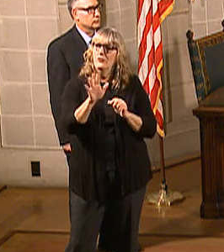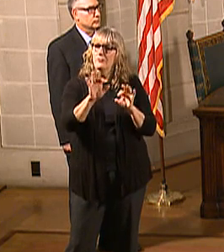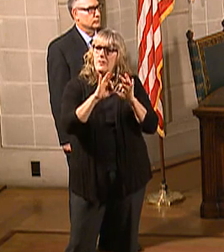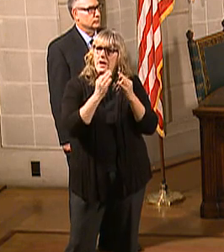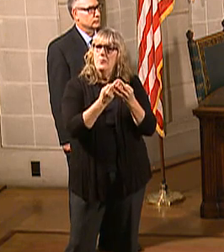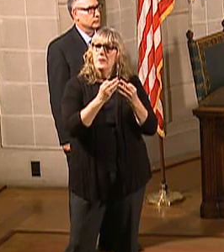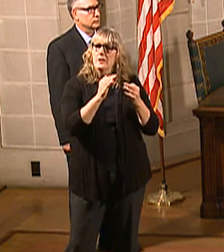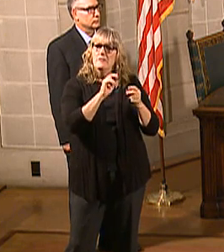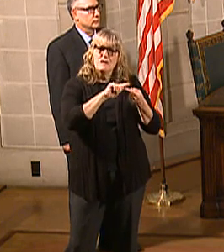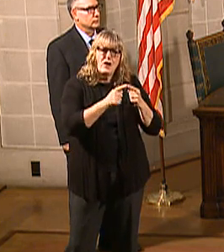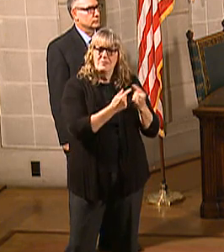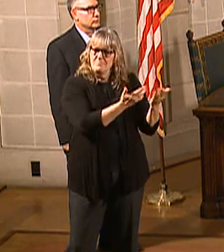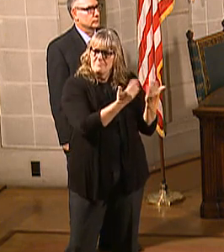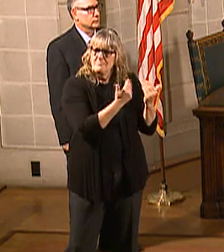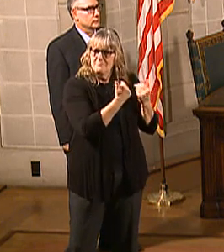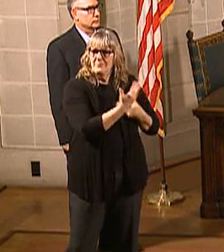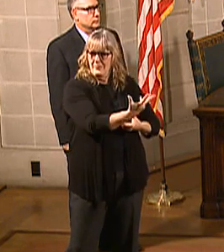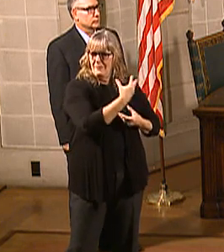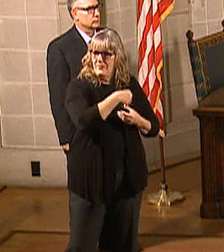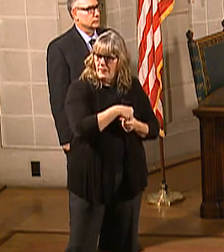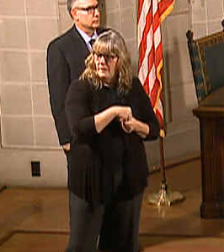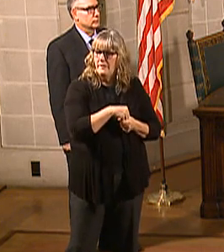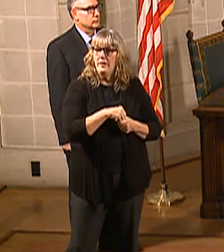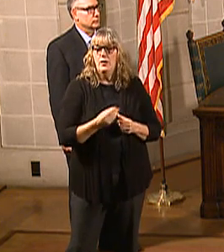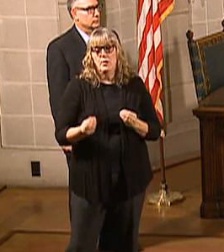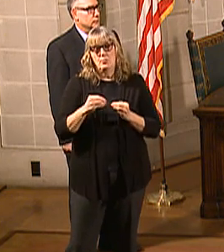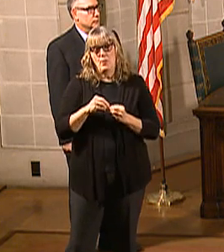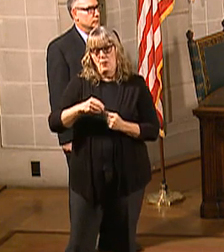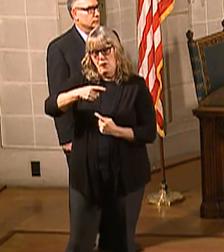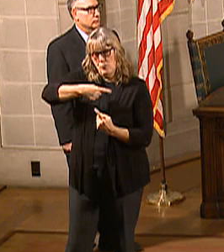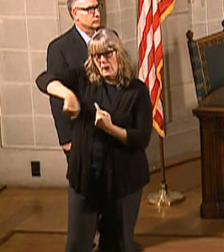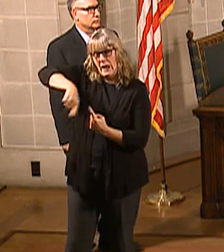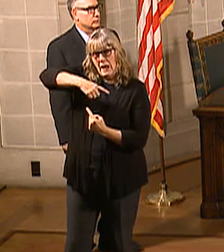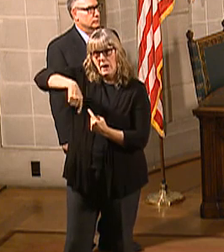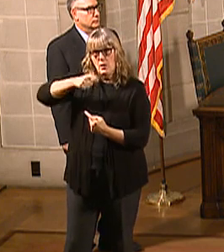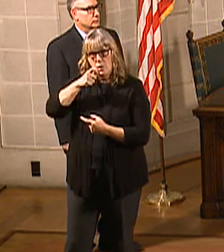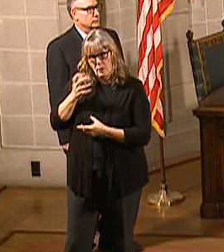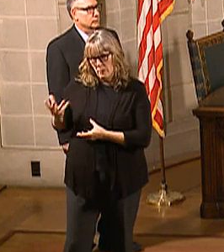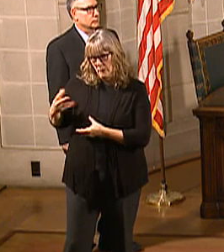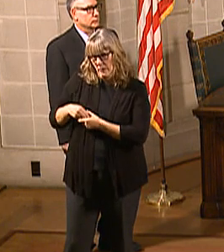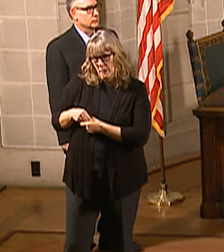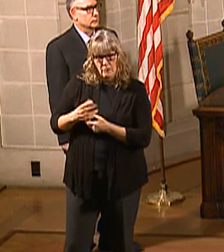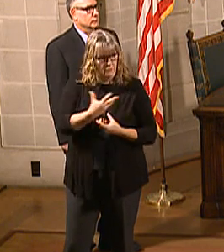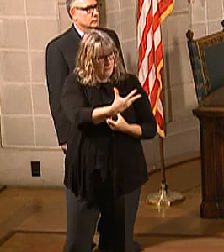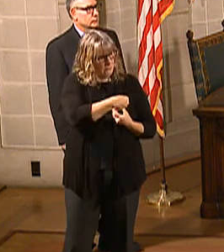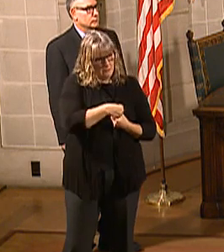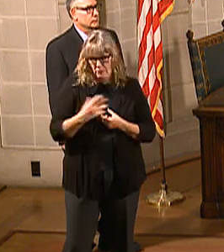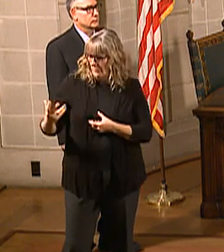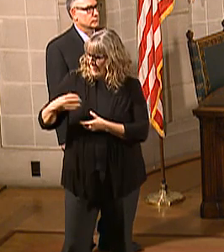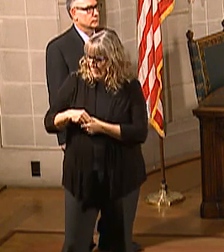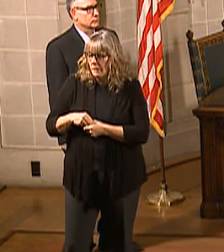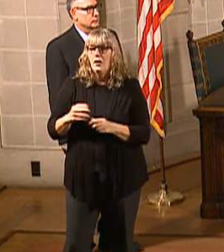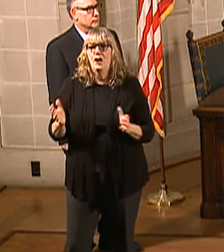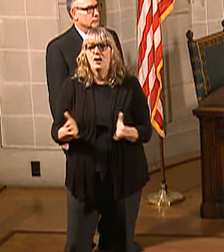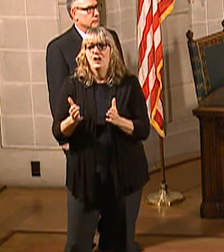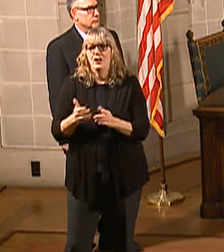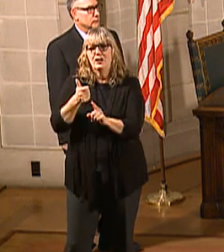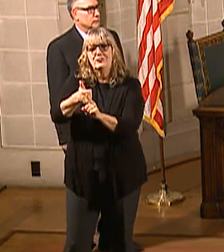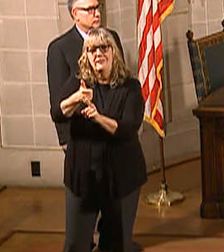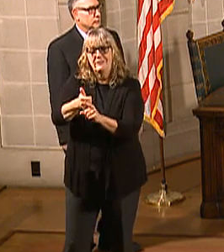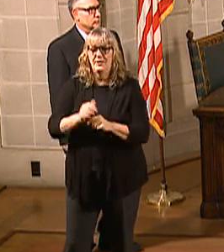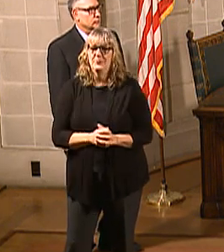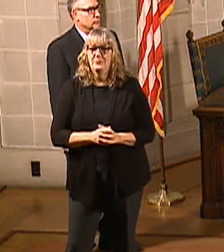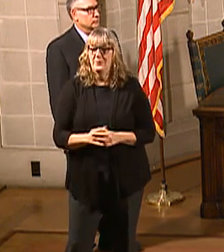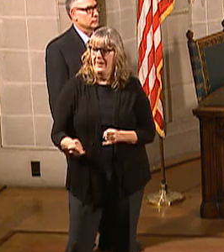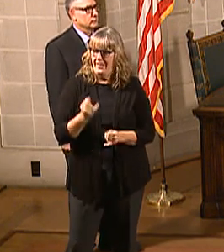friends and get them involved in the program, because the more people around you that are also participating, the better you're going to do. Last, before I